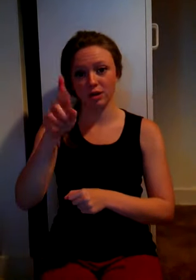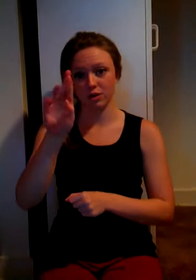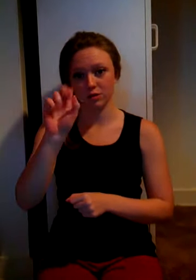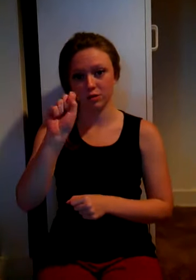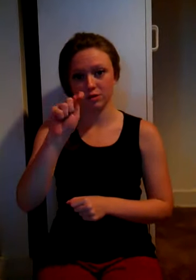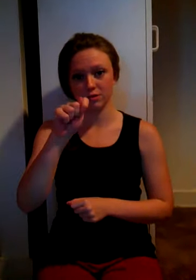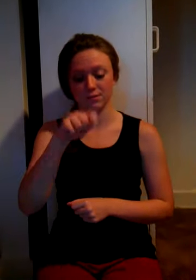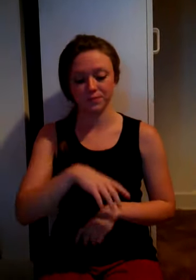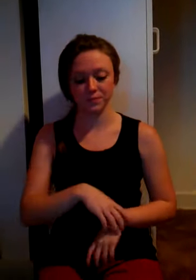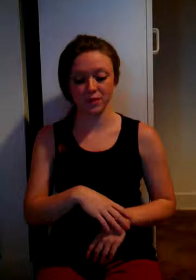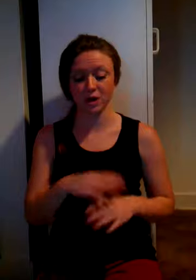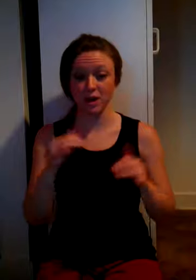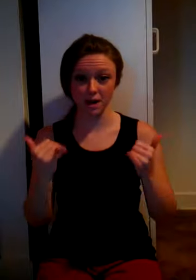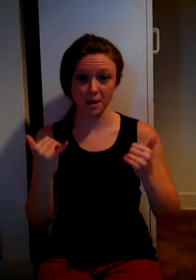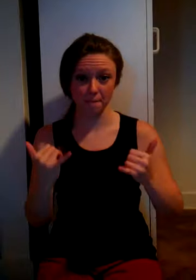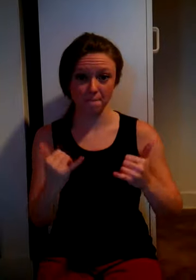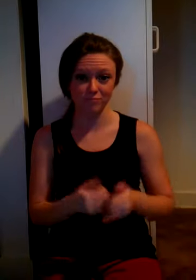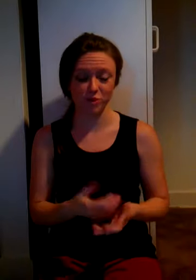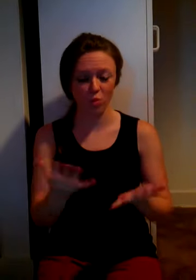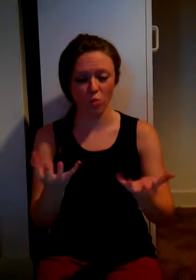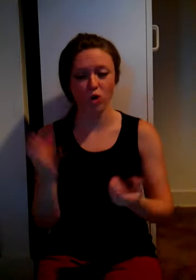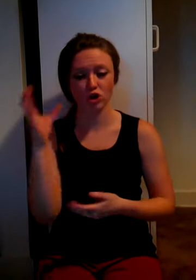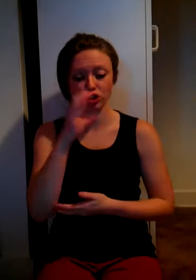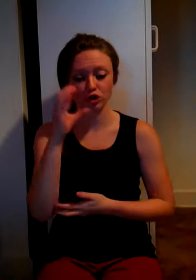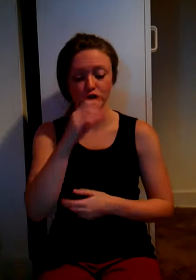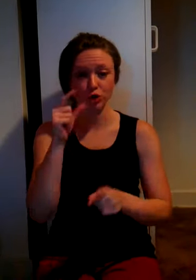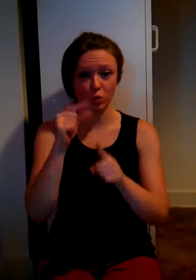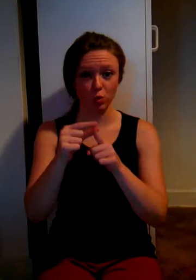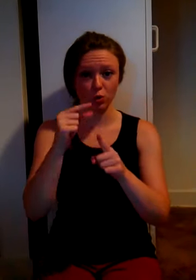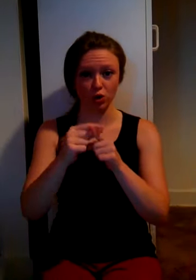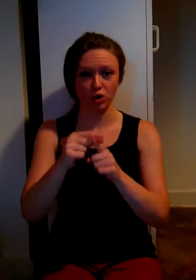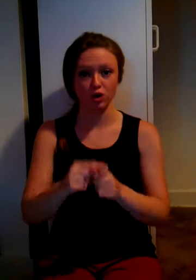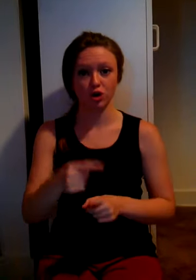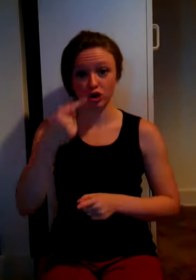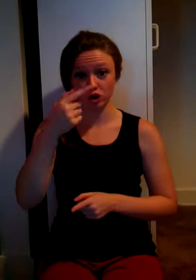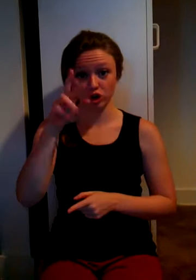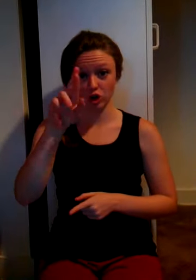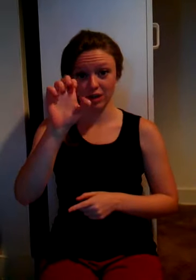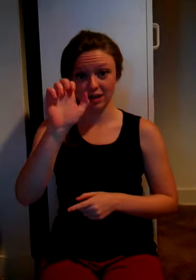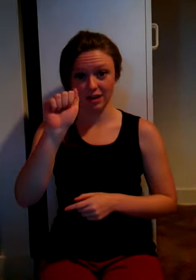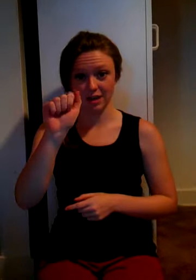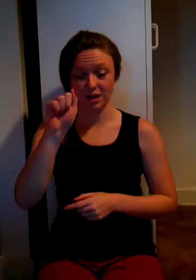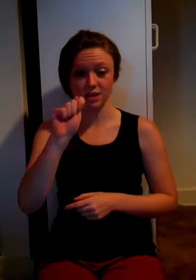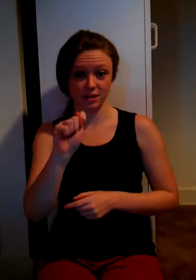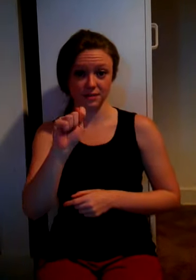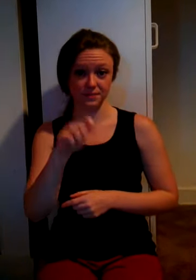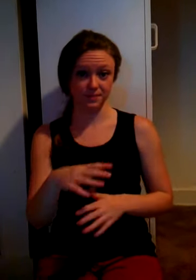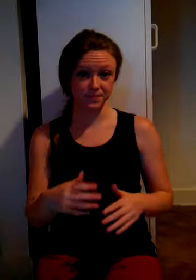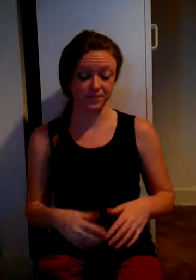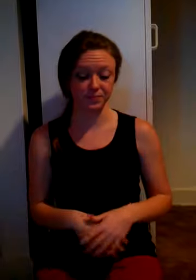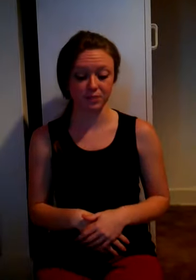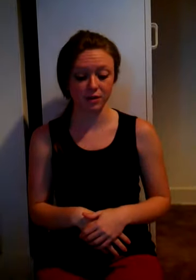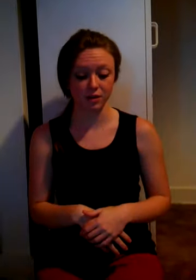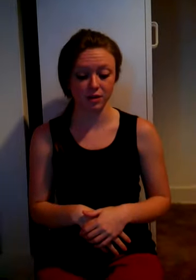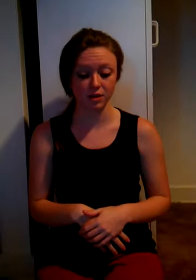great. Find the word great in the text on page 6. You see it? It starts with gr. That word is different than